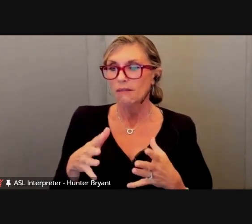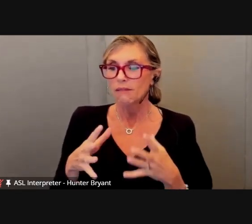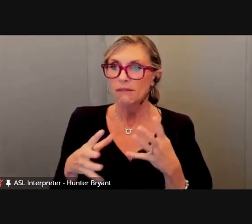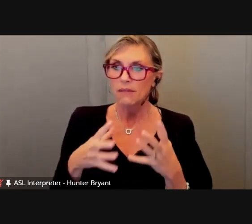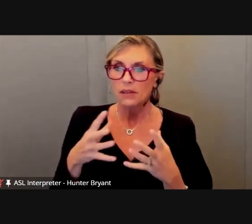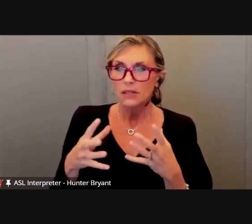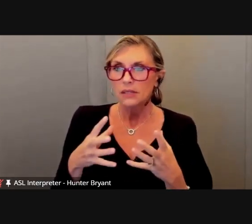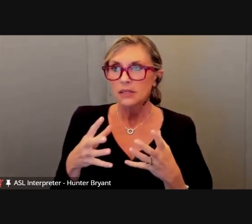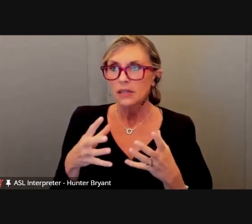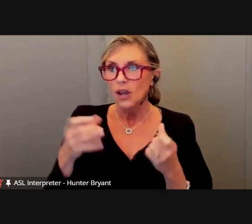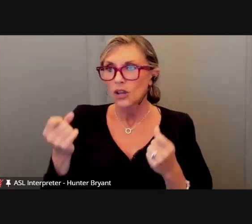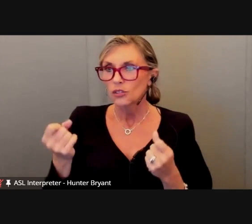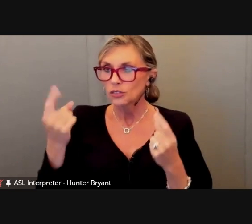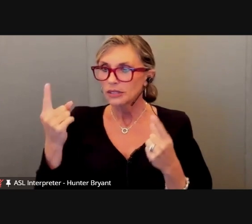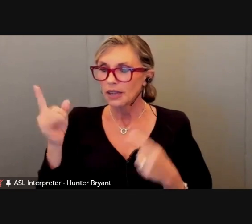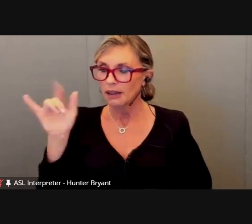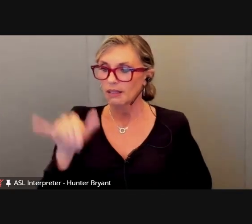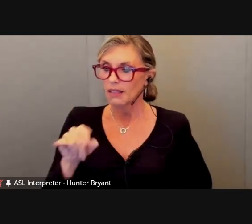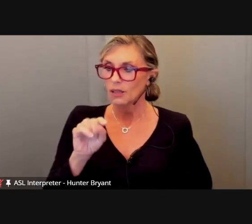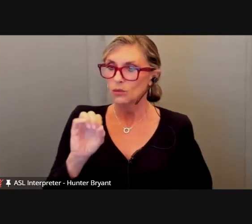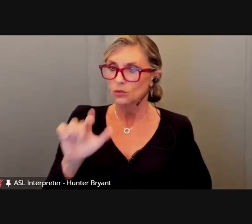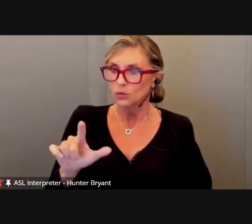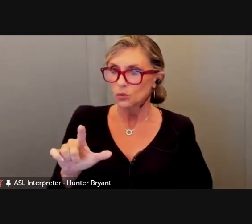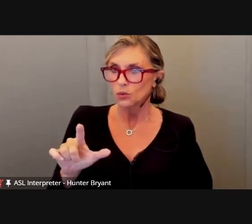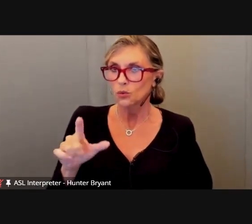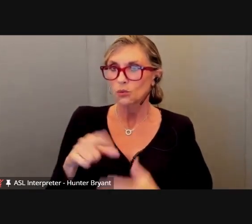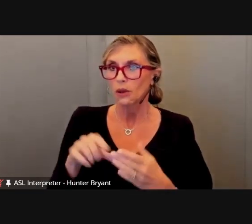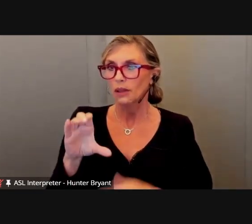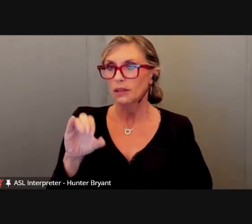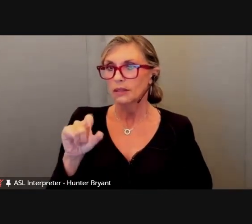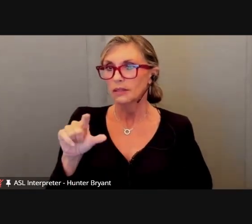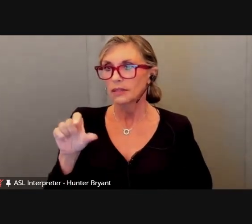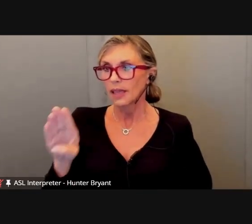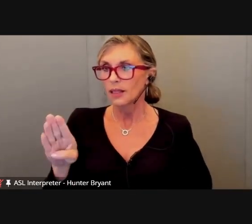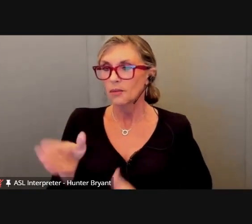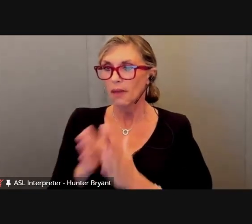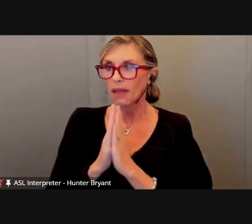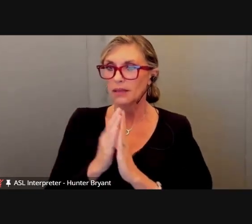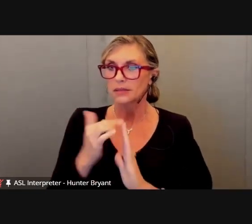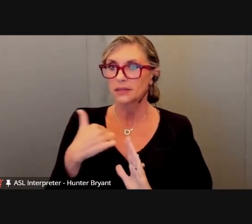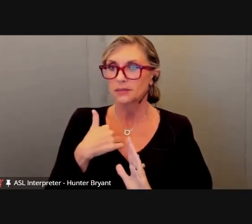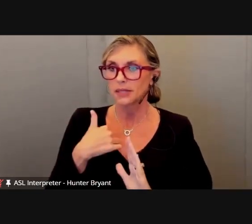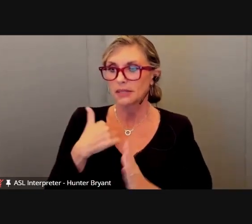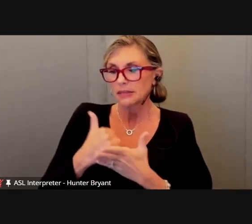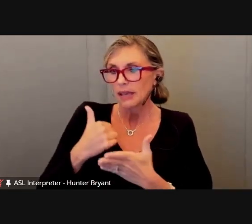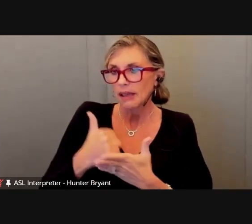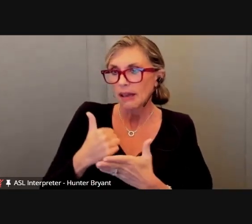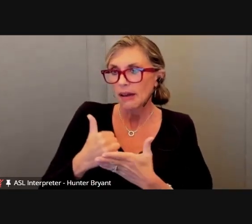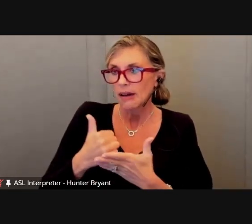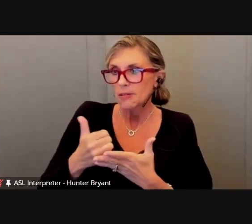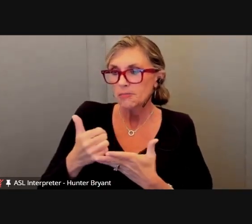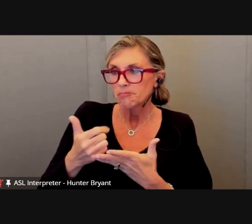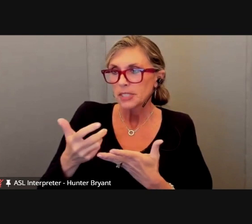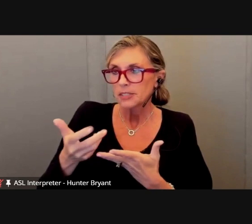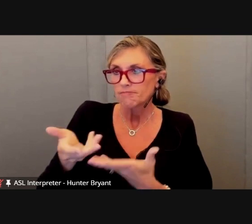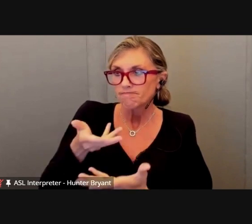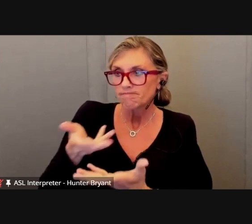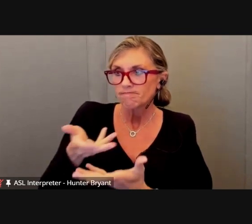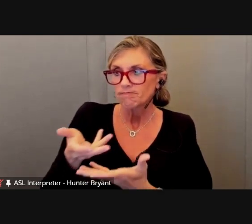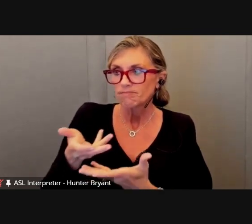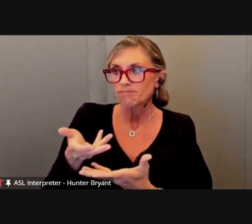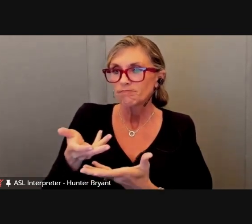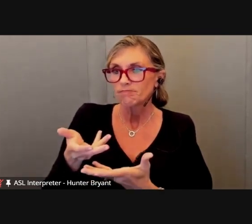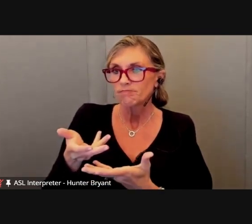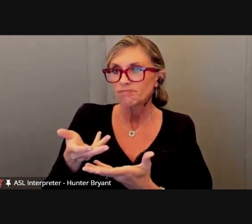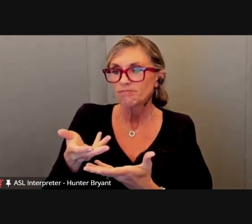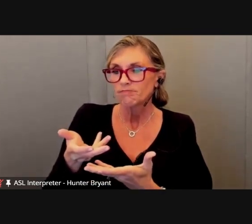head around what Caleb had asked me to help facilitate today. And I